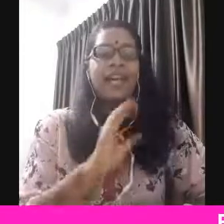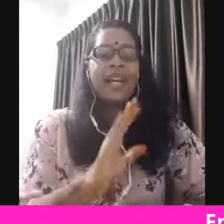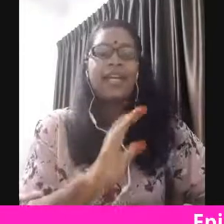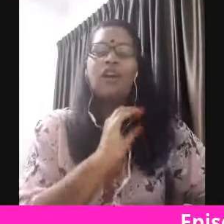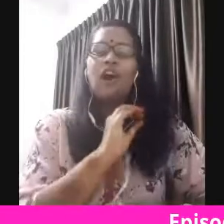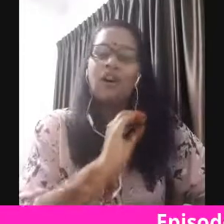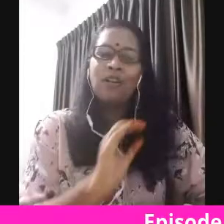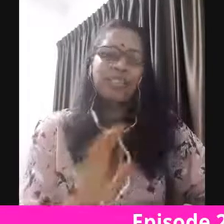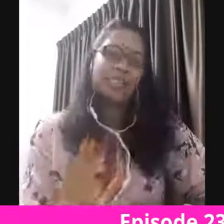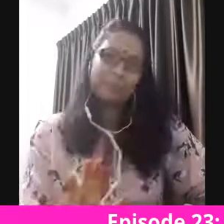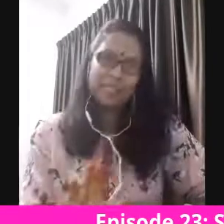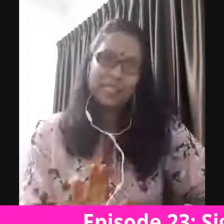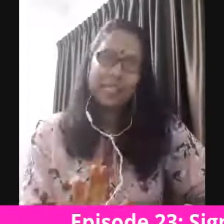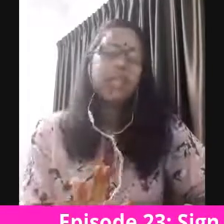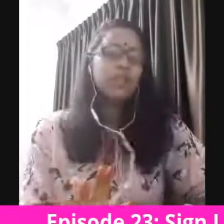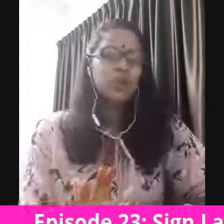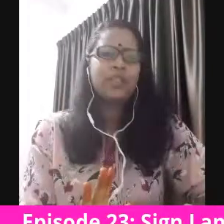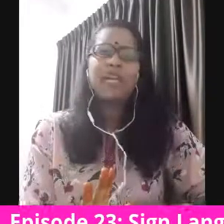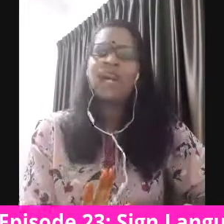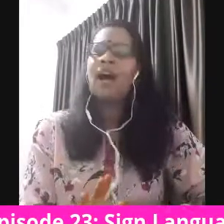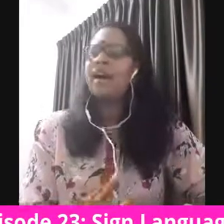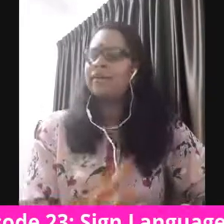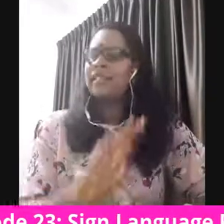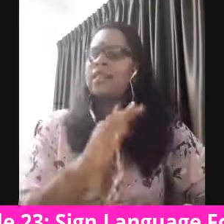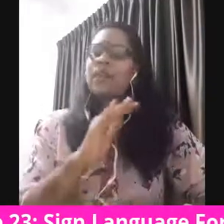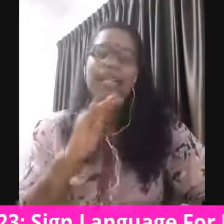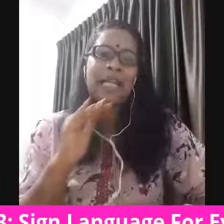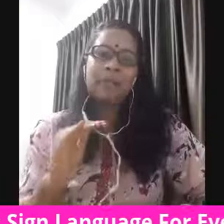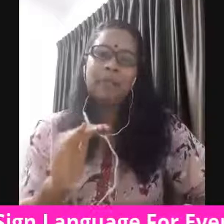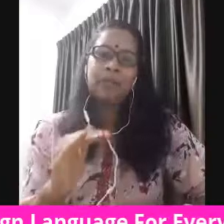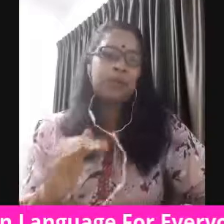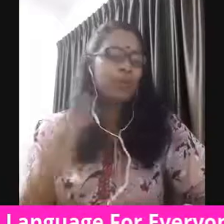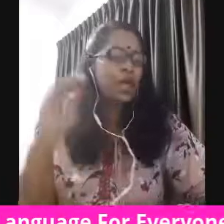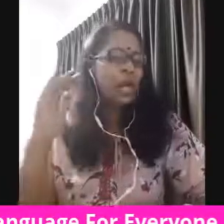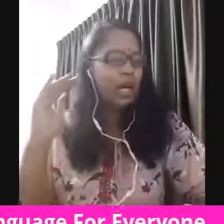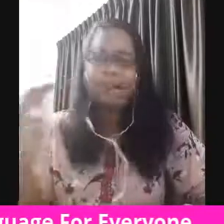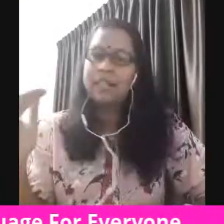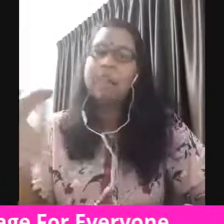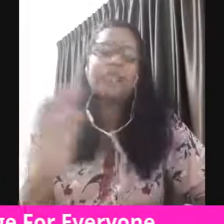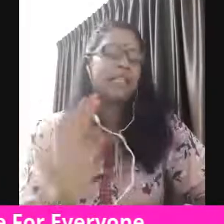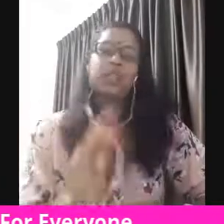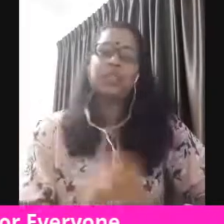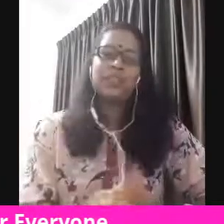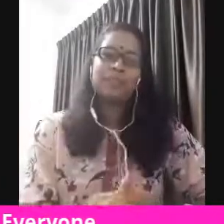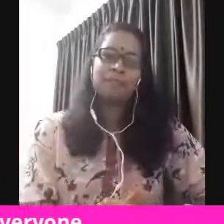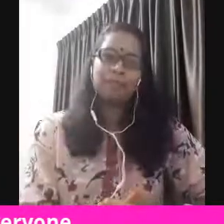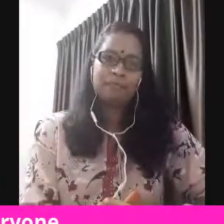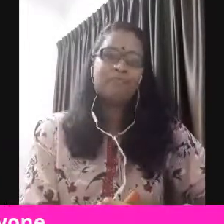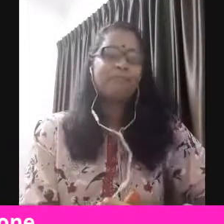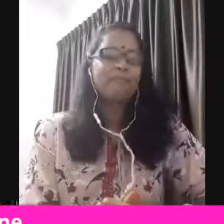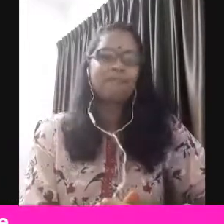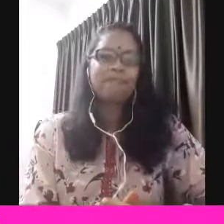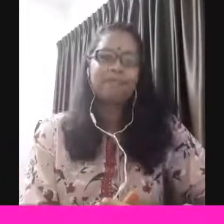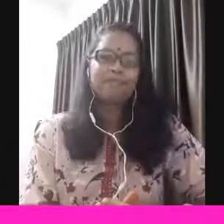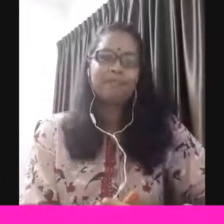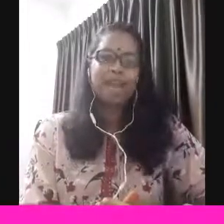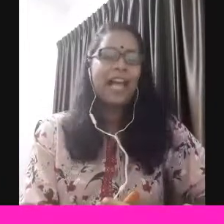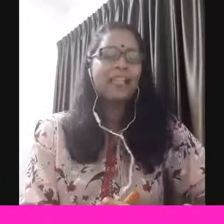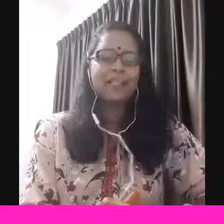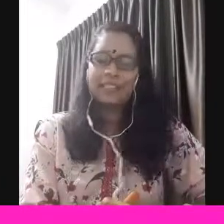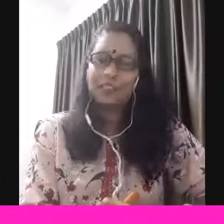scored A in all the subjects. So they are equally capable to aliran perdana students,